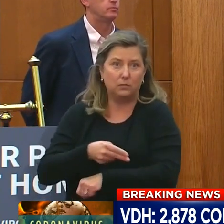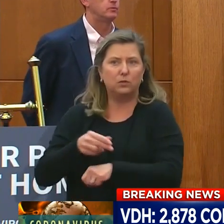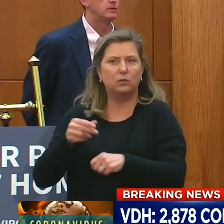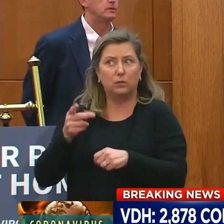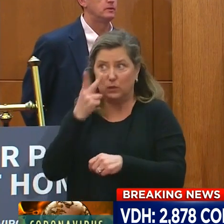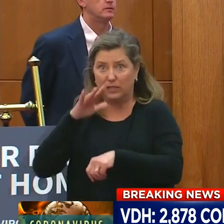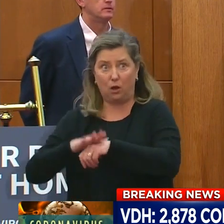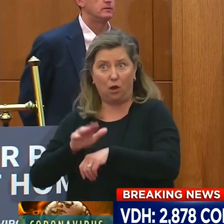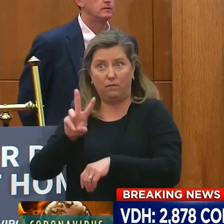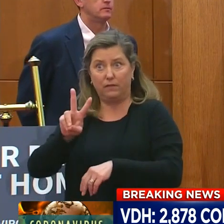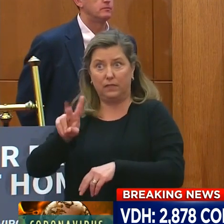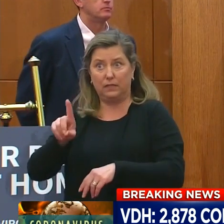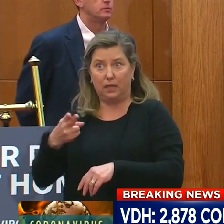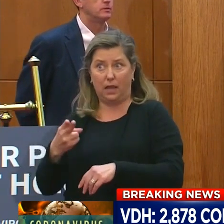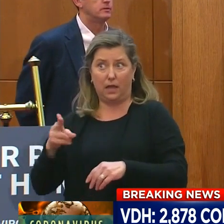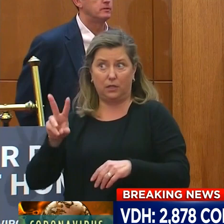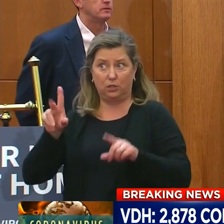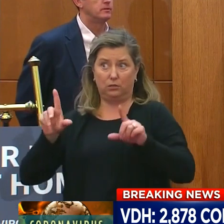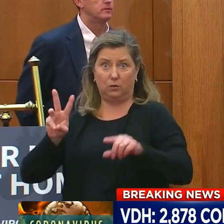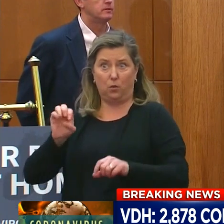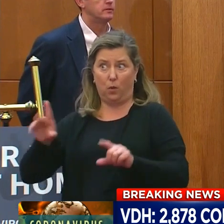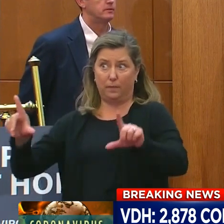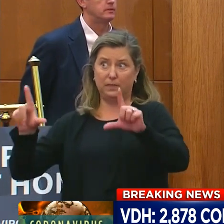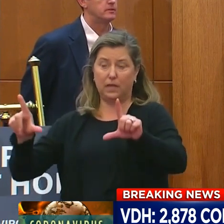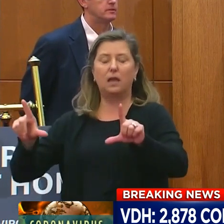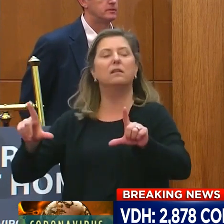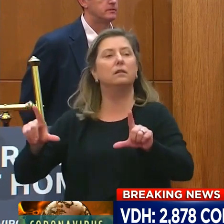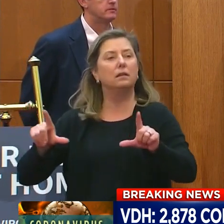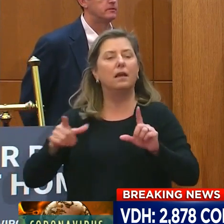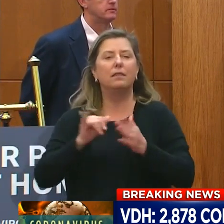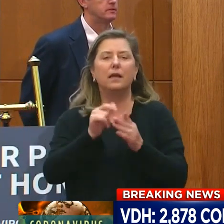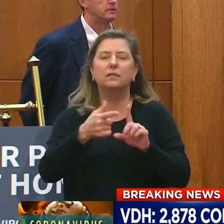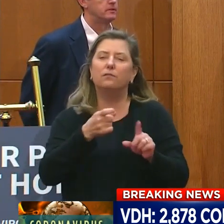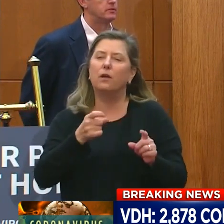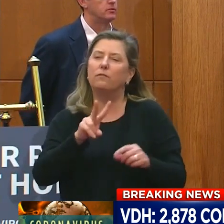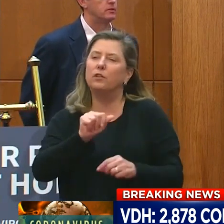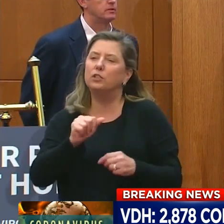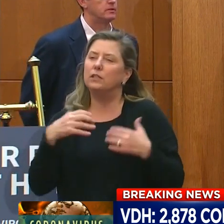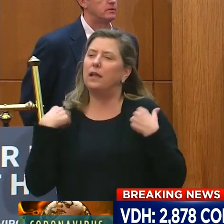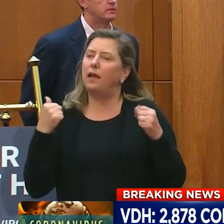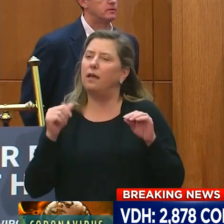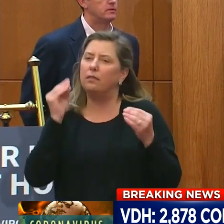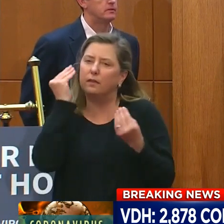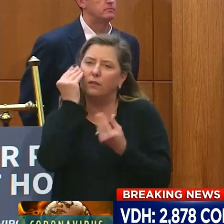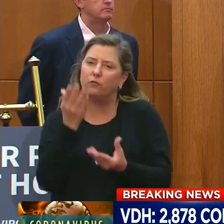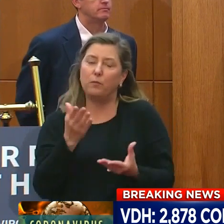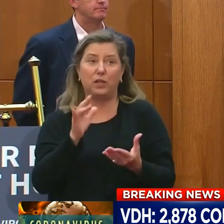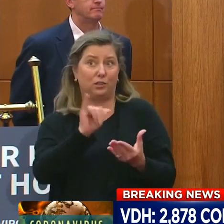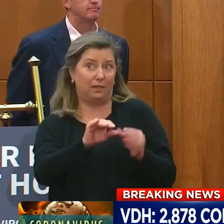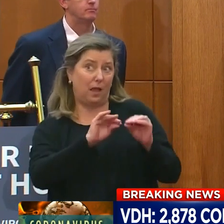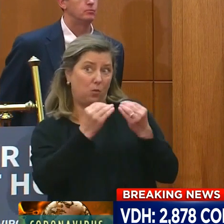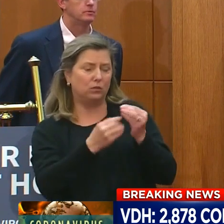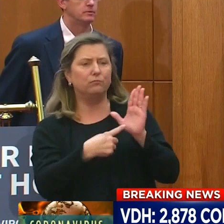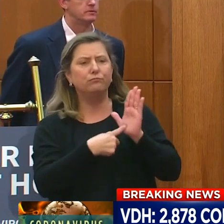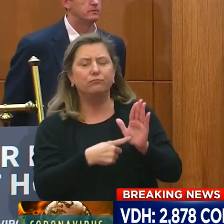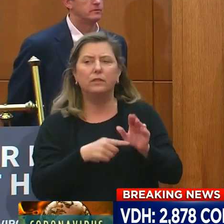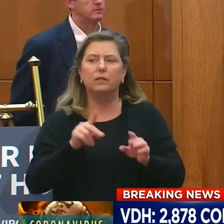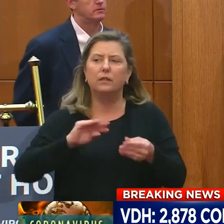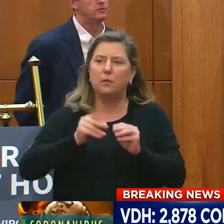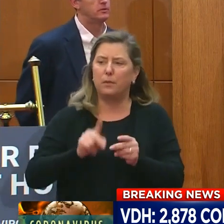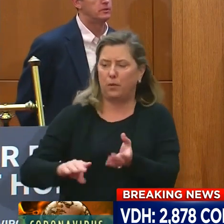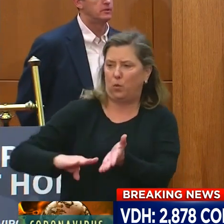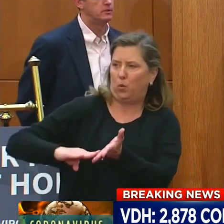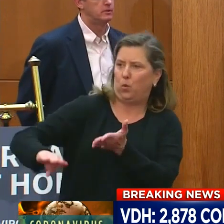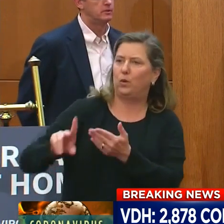the Virginia Health Information, that organization, and represents discharge information